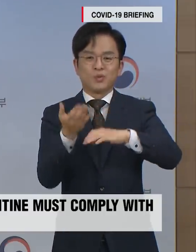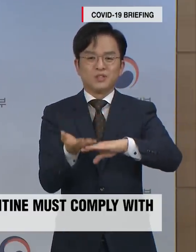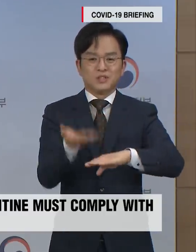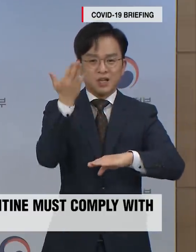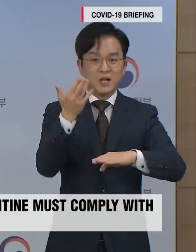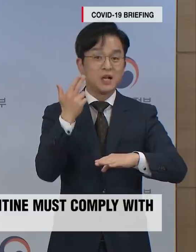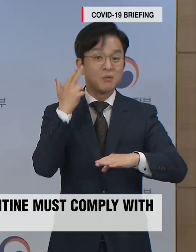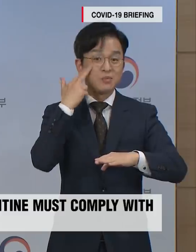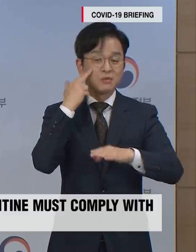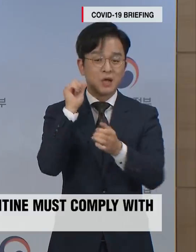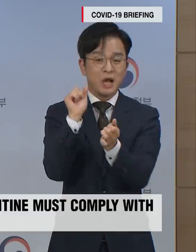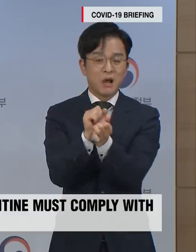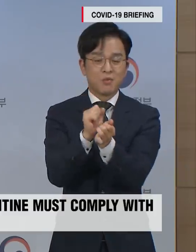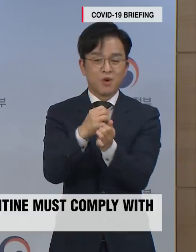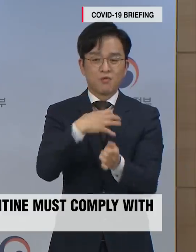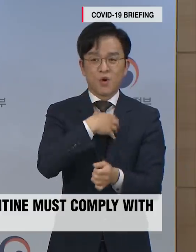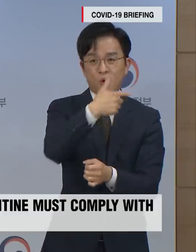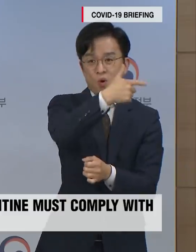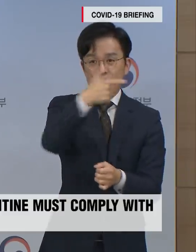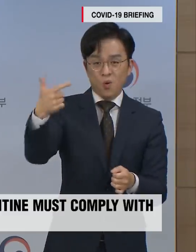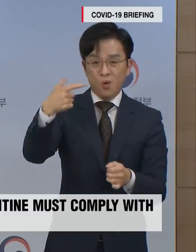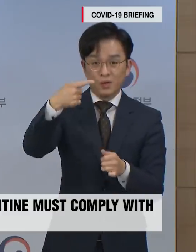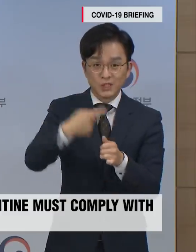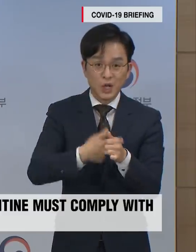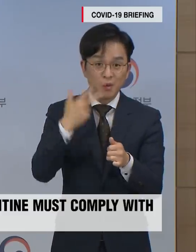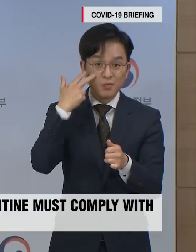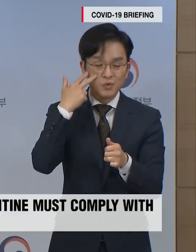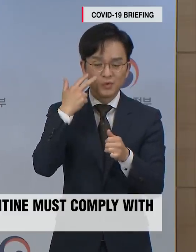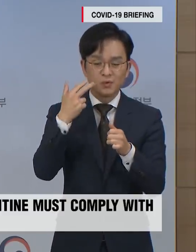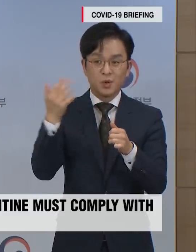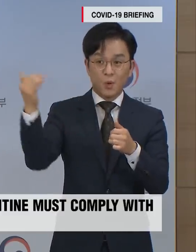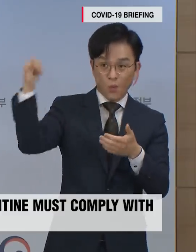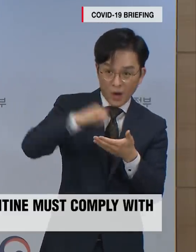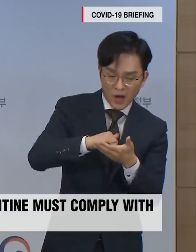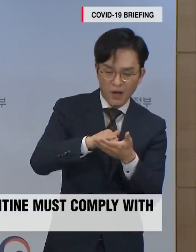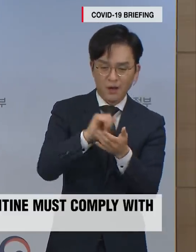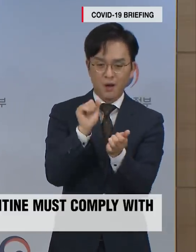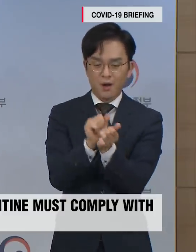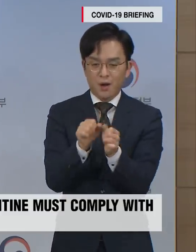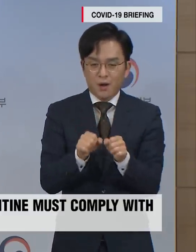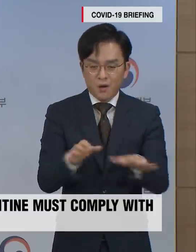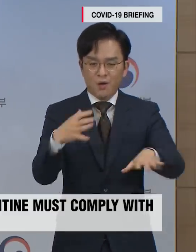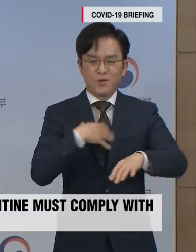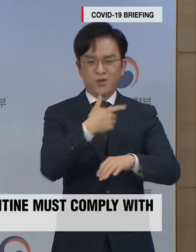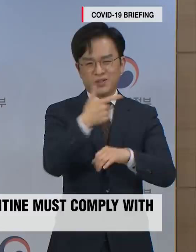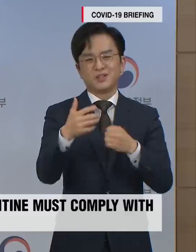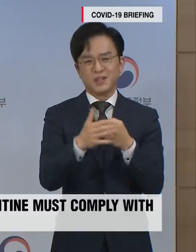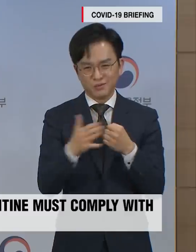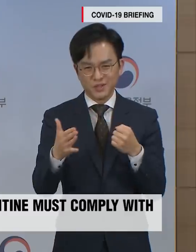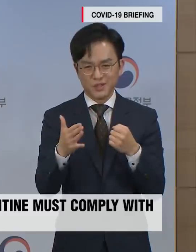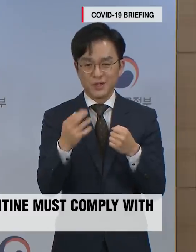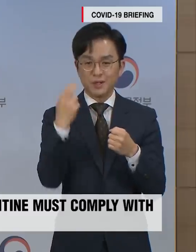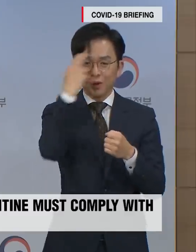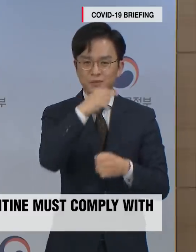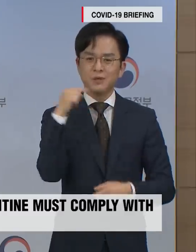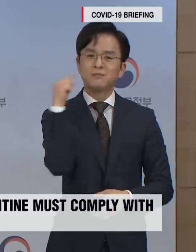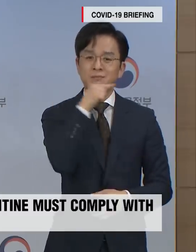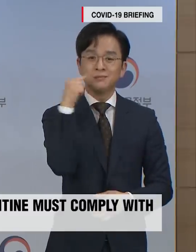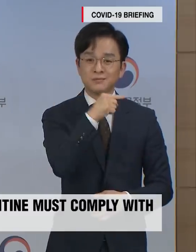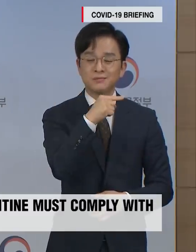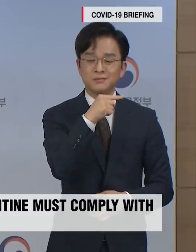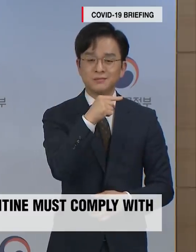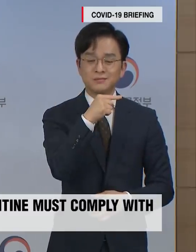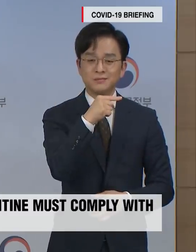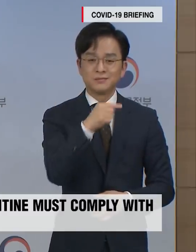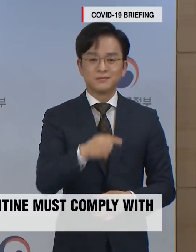have seen that of those people coming in from abroad, around 50% were coming in from U.S. That is why we are going to test everyone